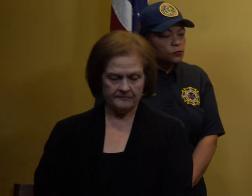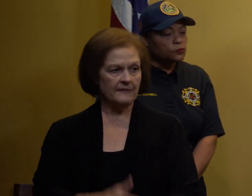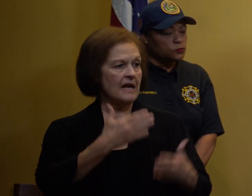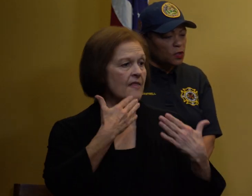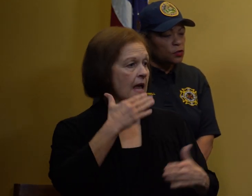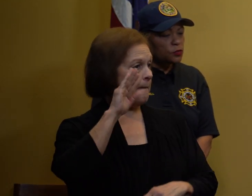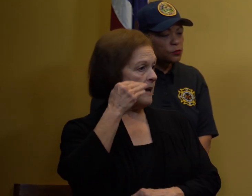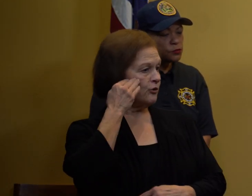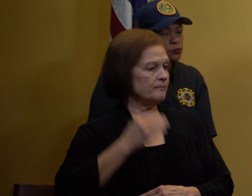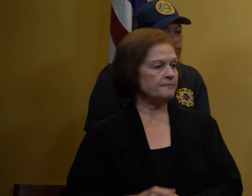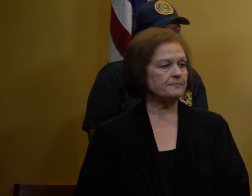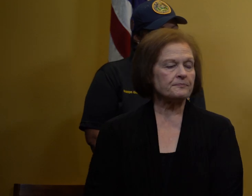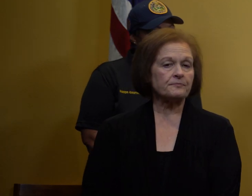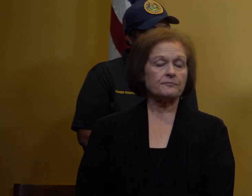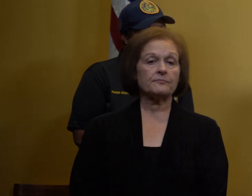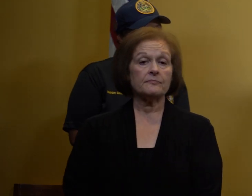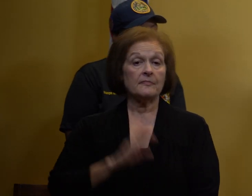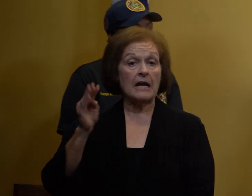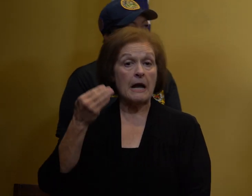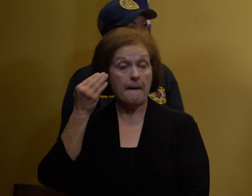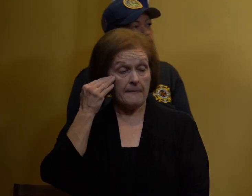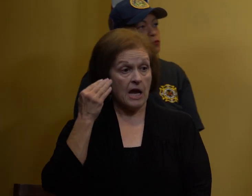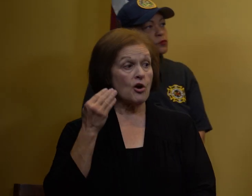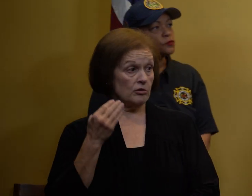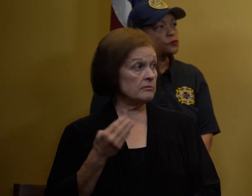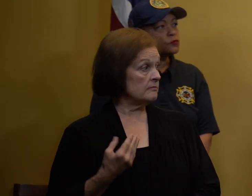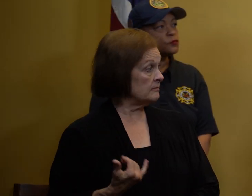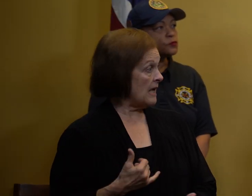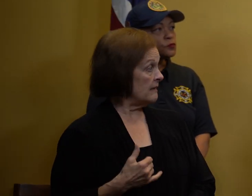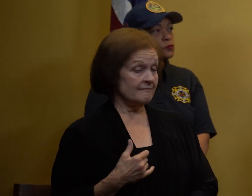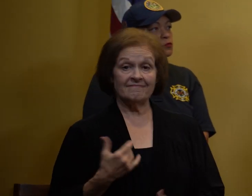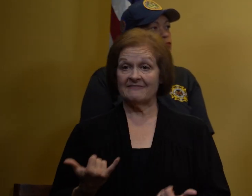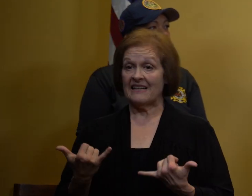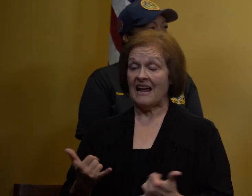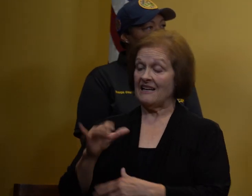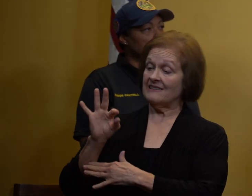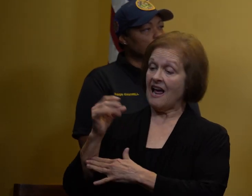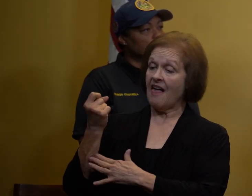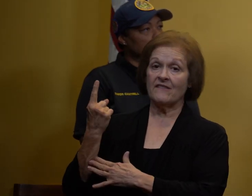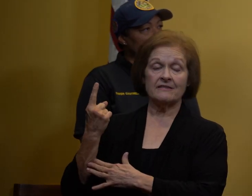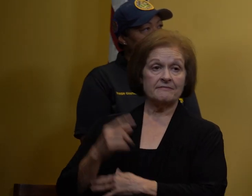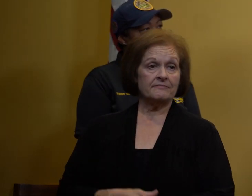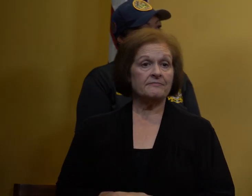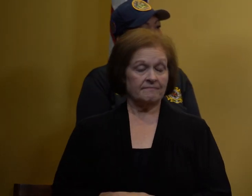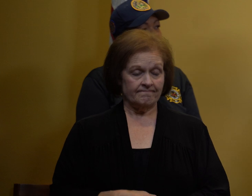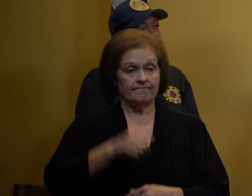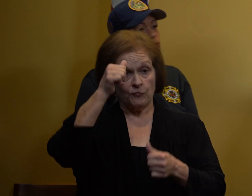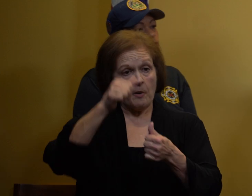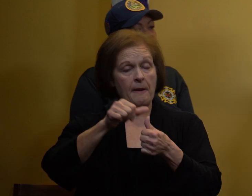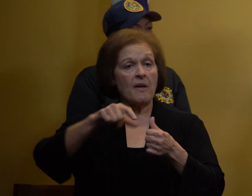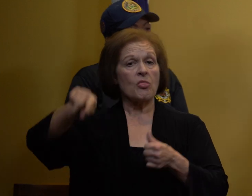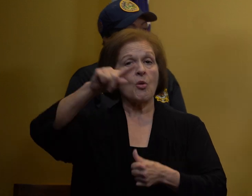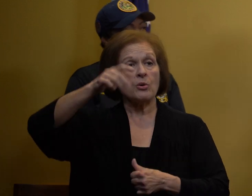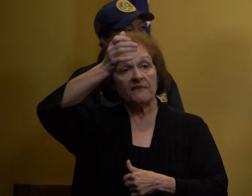Thank you, Mayor, and the Lord of the You know, the mayor touched on it. It is 9/11, and today, in memory of those